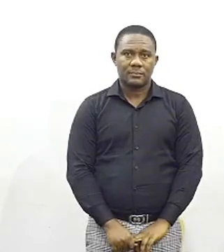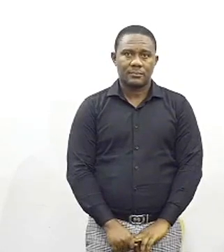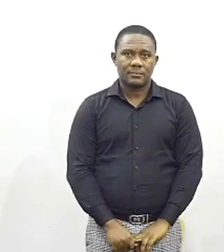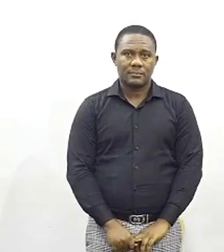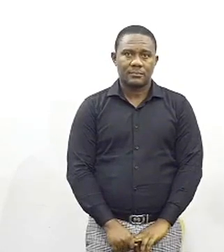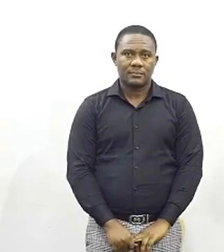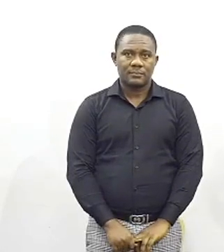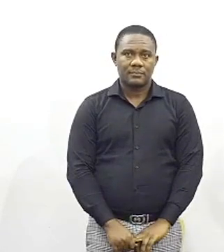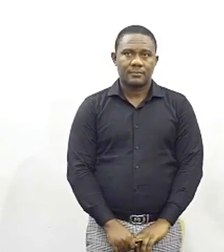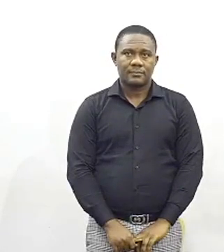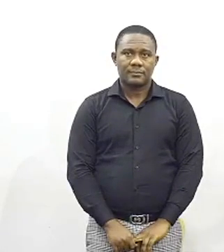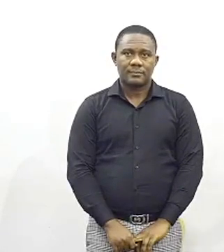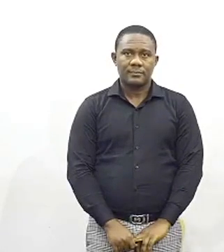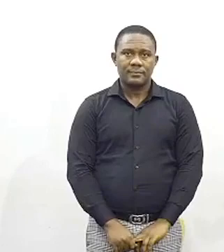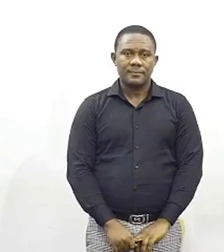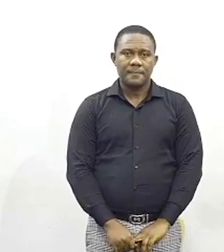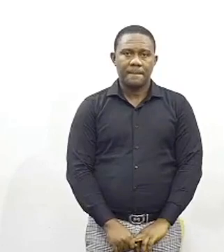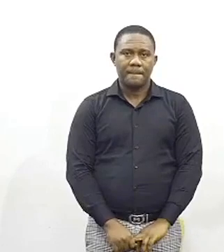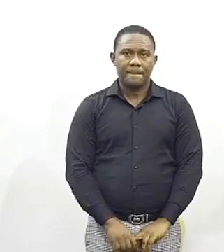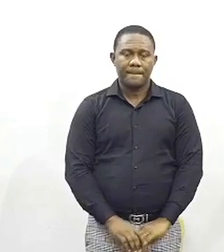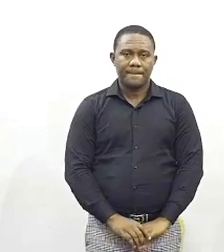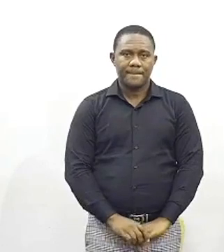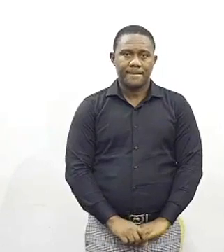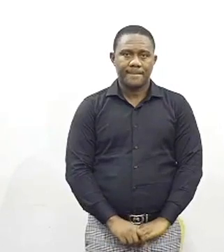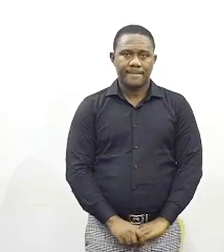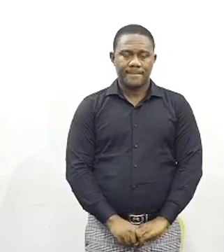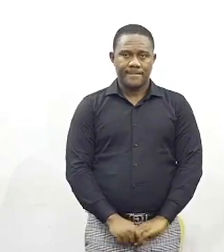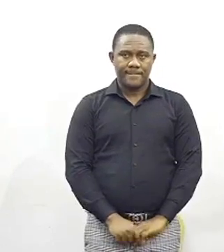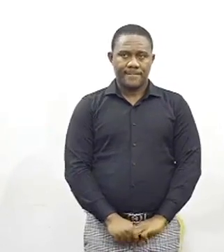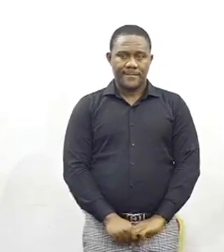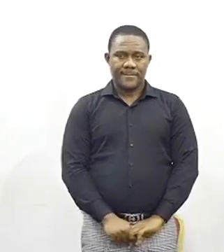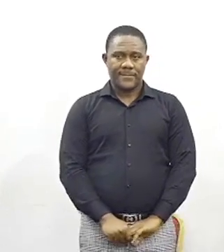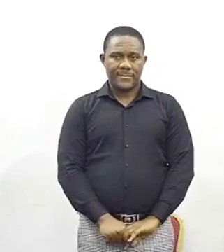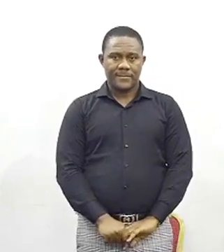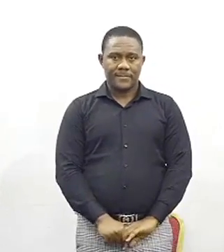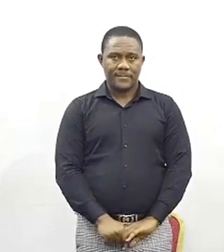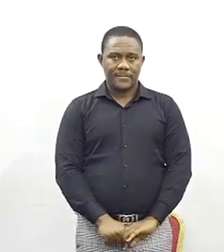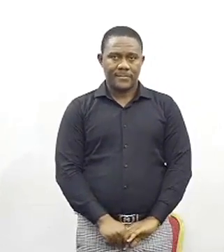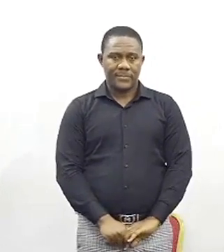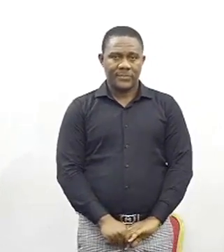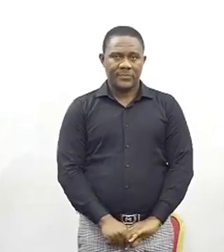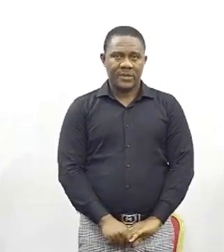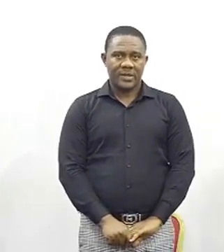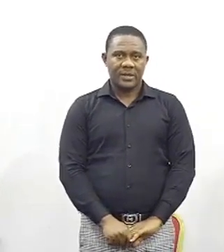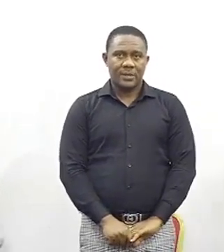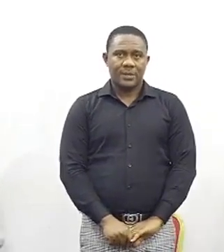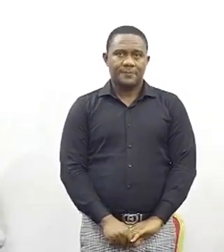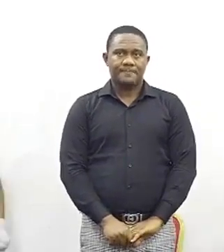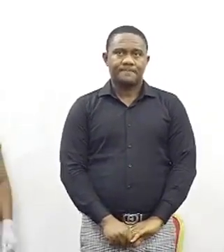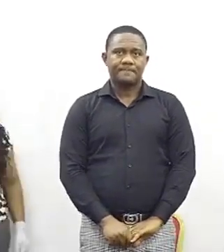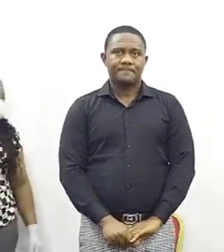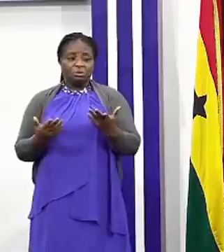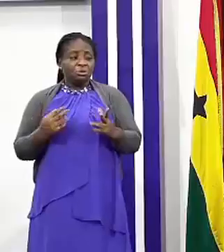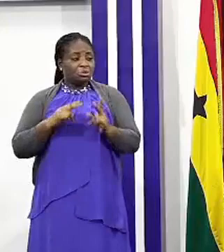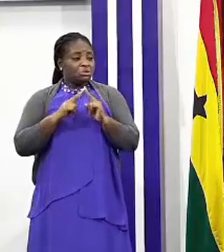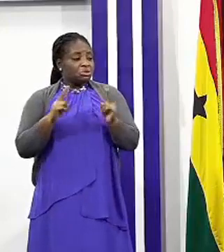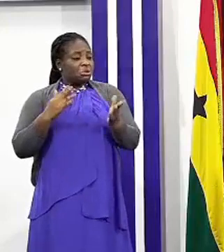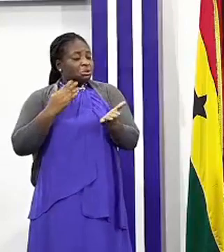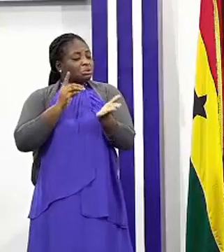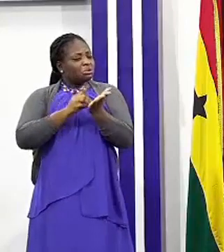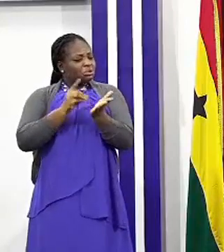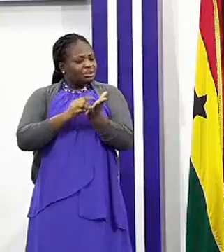to. Very well. So the fear is that they might be in the public to infect us. Very well. Very well. So, Dr. Abuaje,